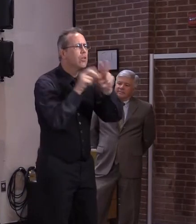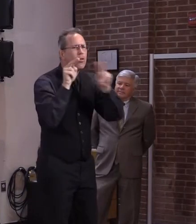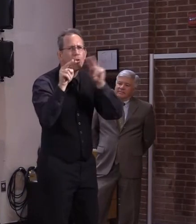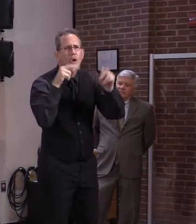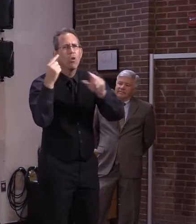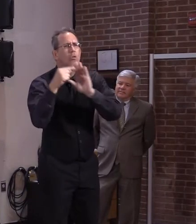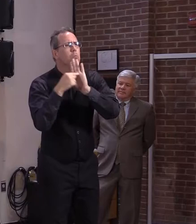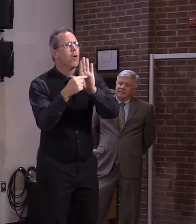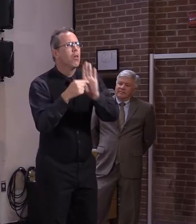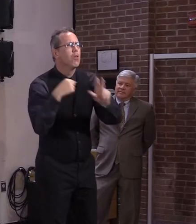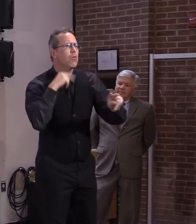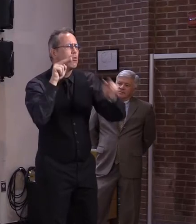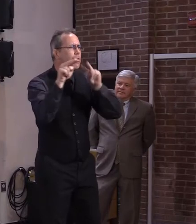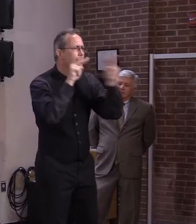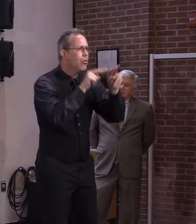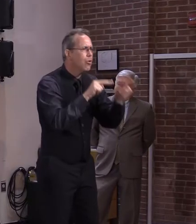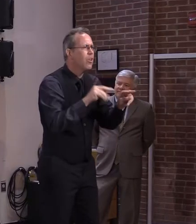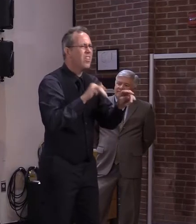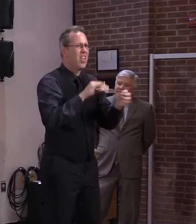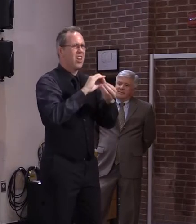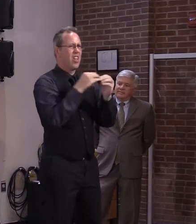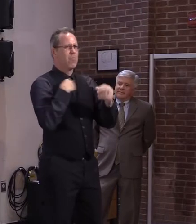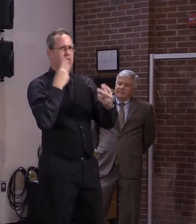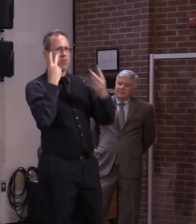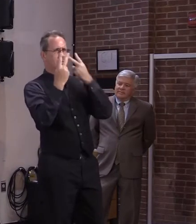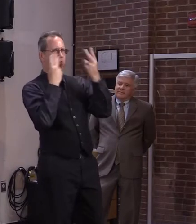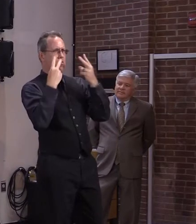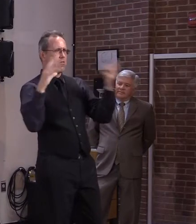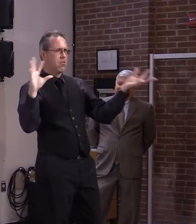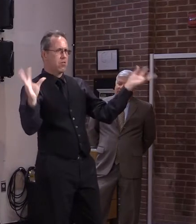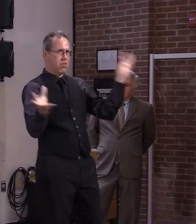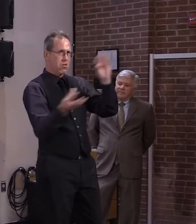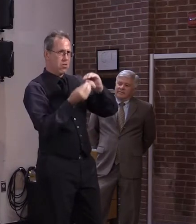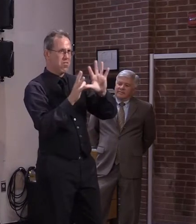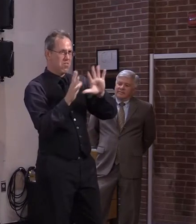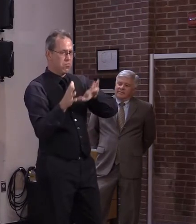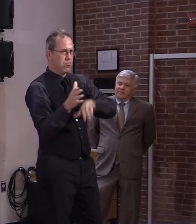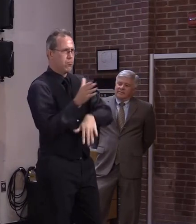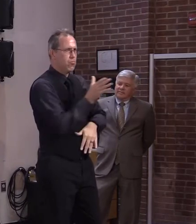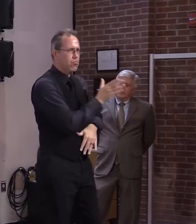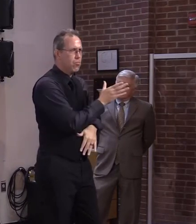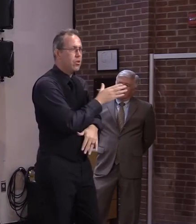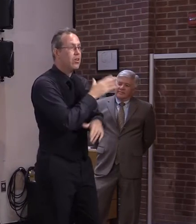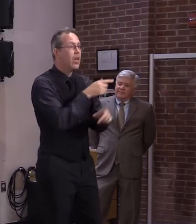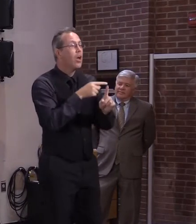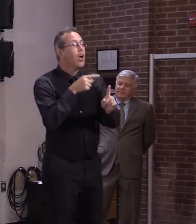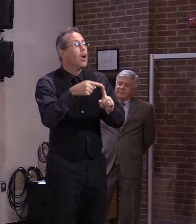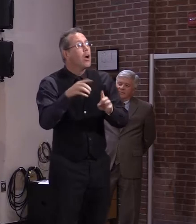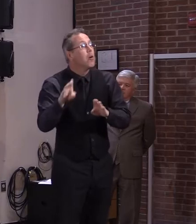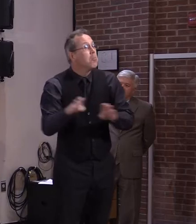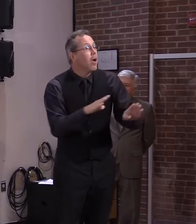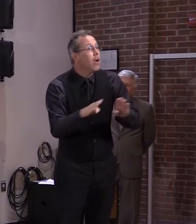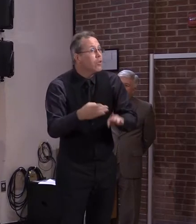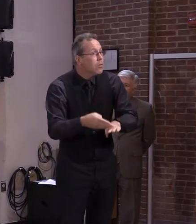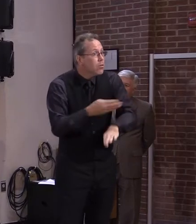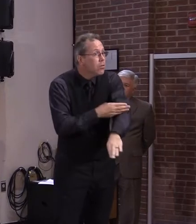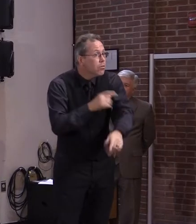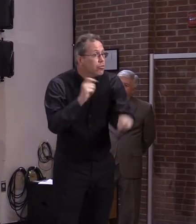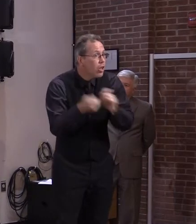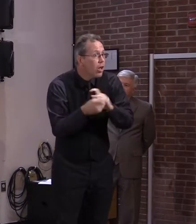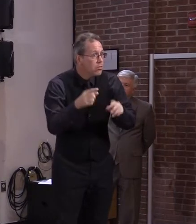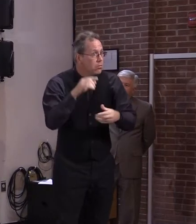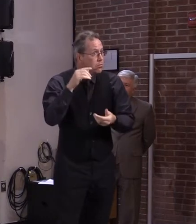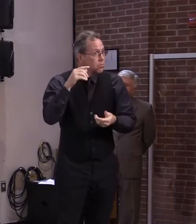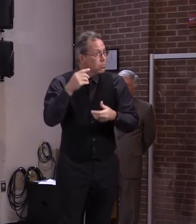think about any of the qualitative measures like behavioral change or instances that might impact the numbers. And when all of those things line up